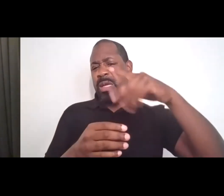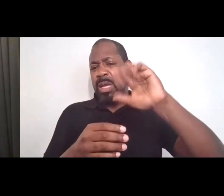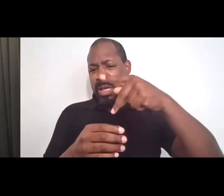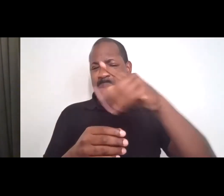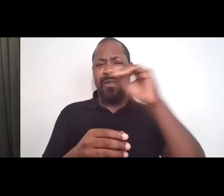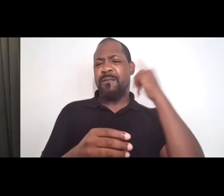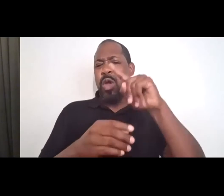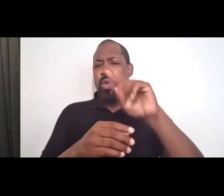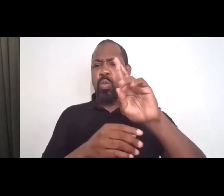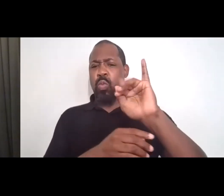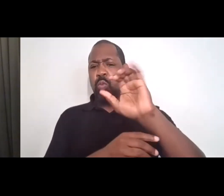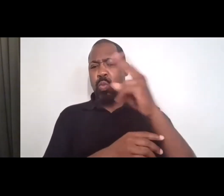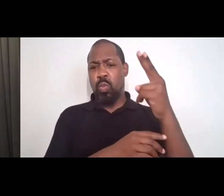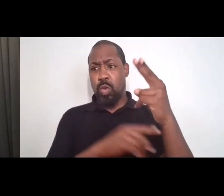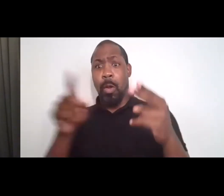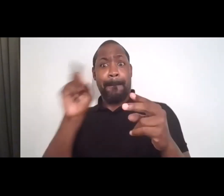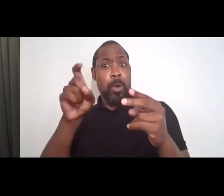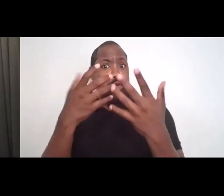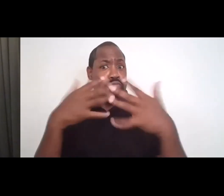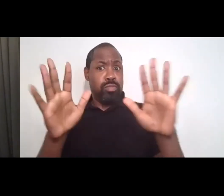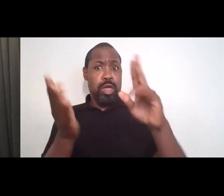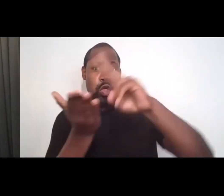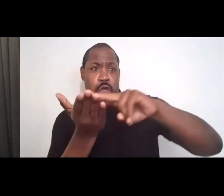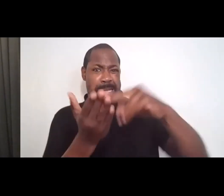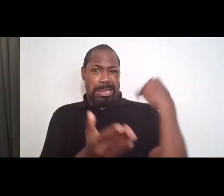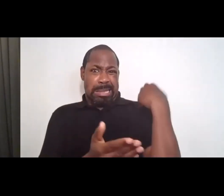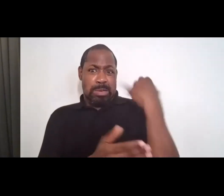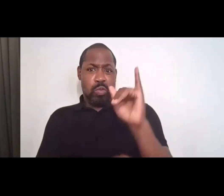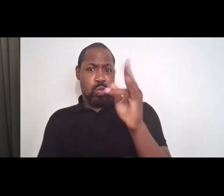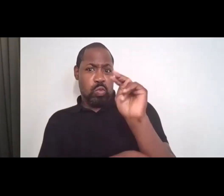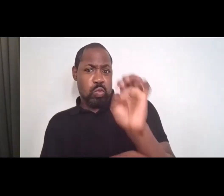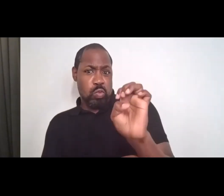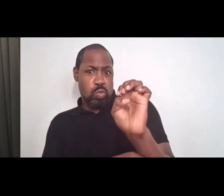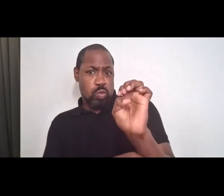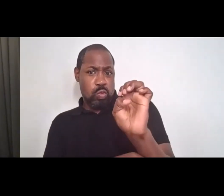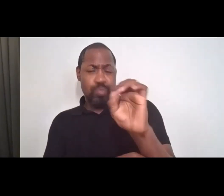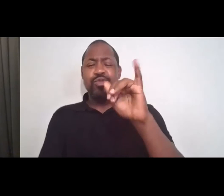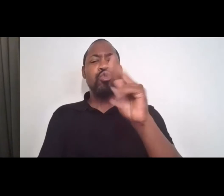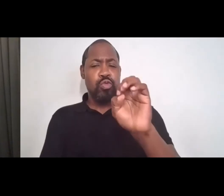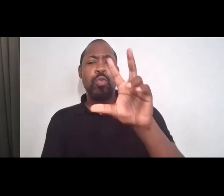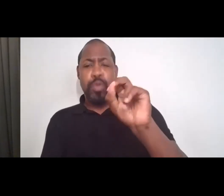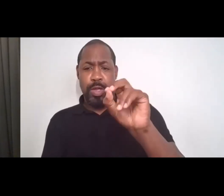coordinator for EPCAP and RICDHH. She had been on contract since last June.